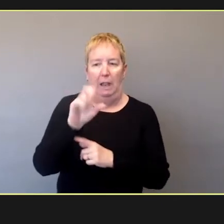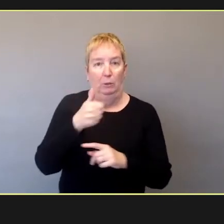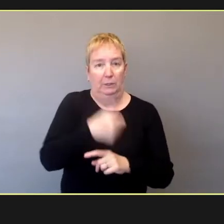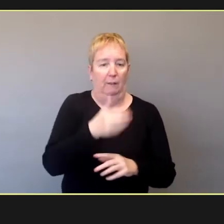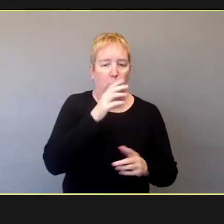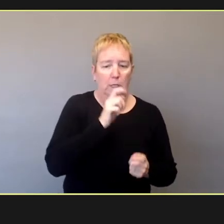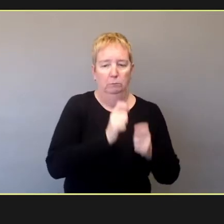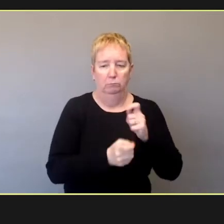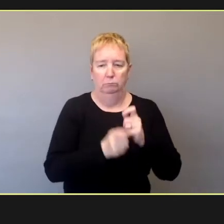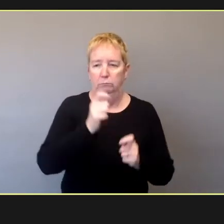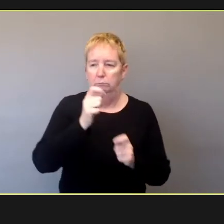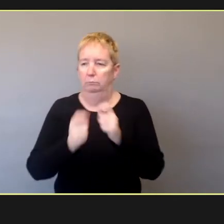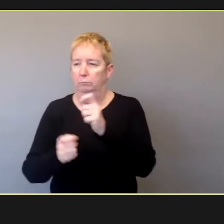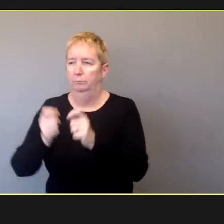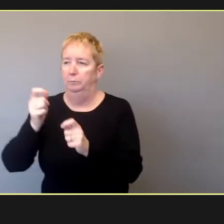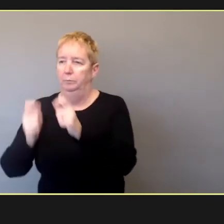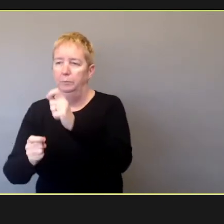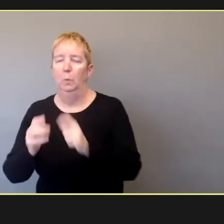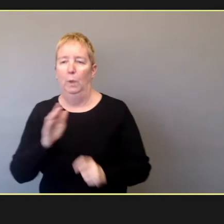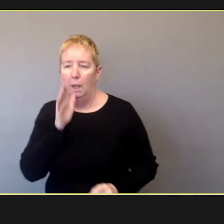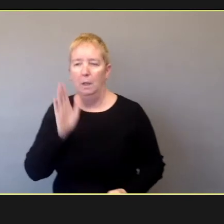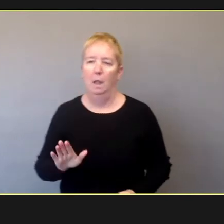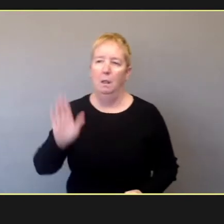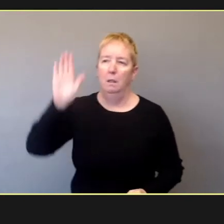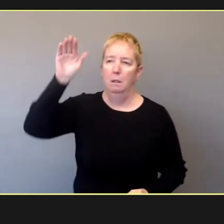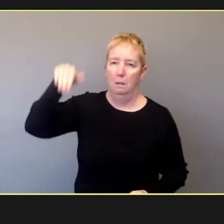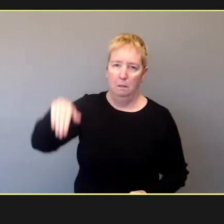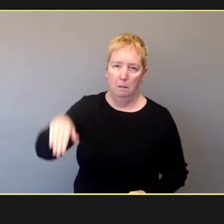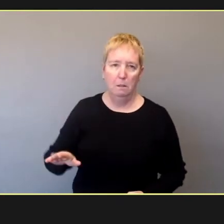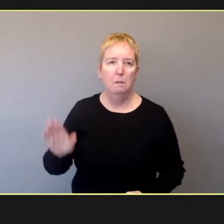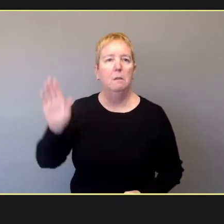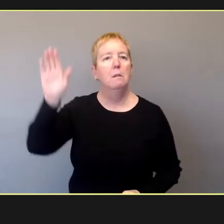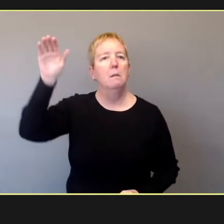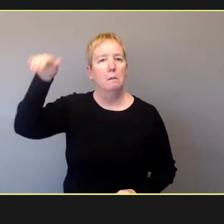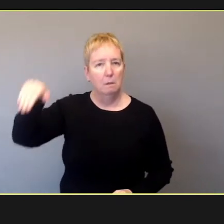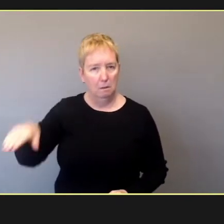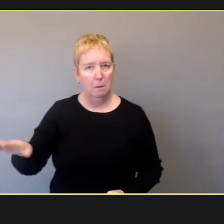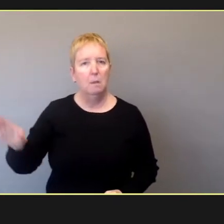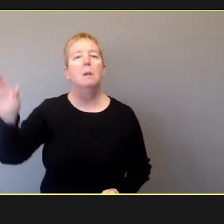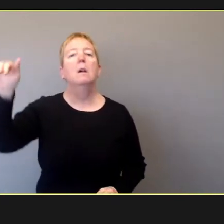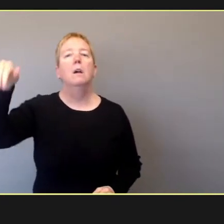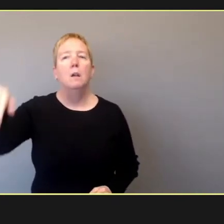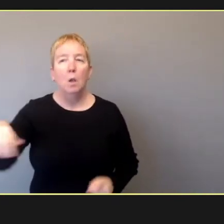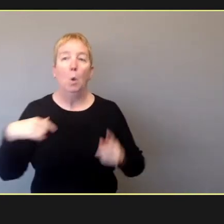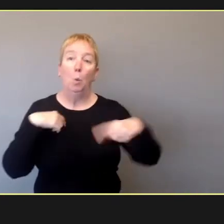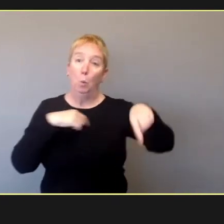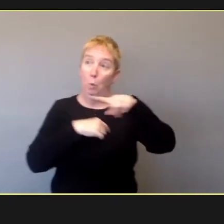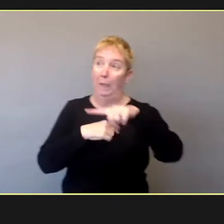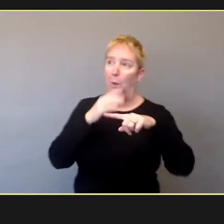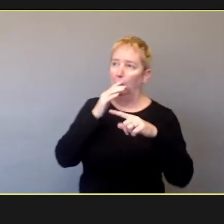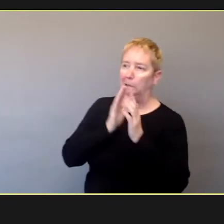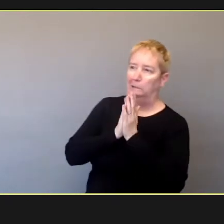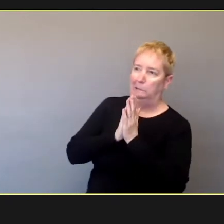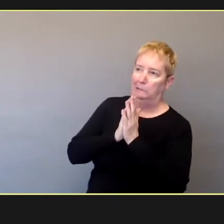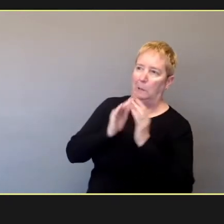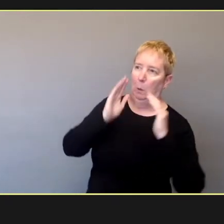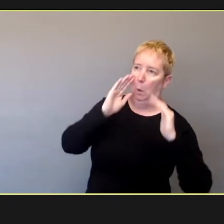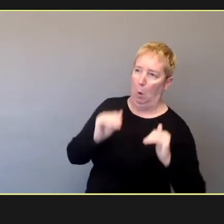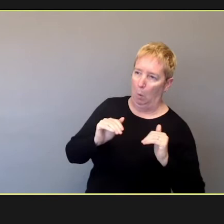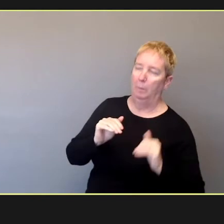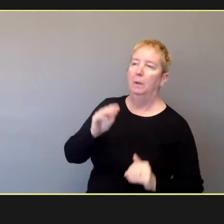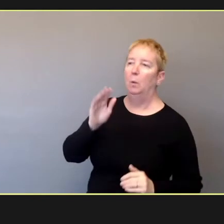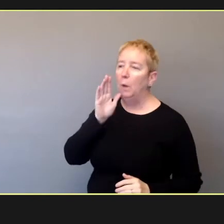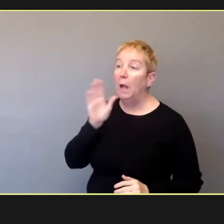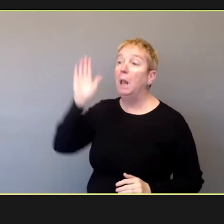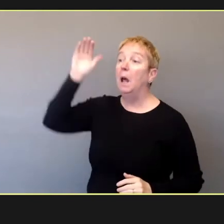coming through, and then we can hope and pray and wish that those will be a little less severe. Omicron